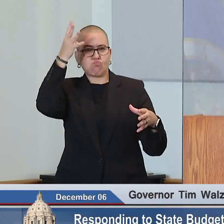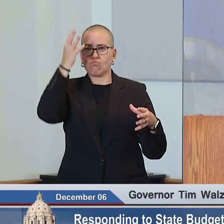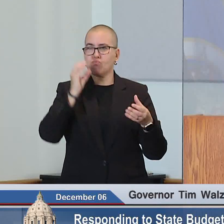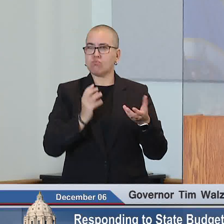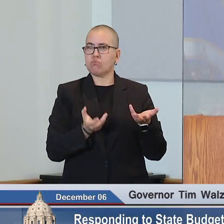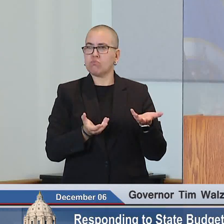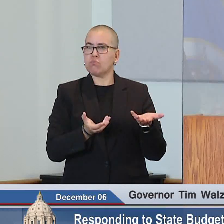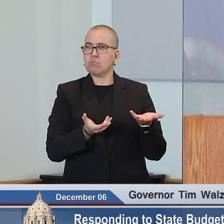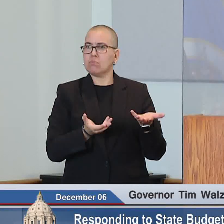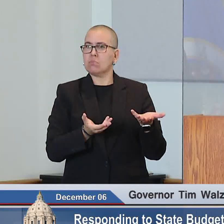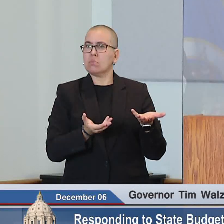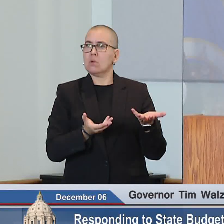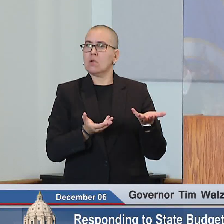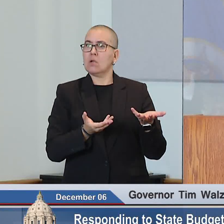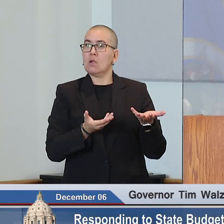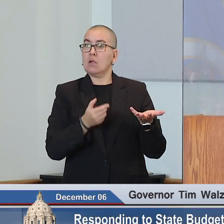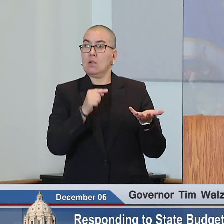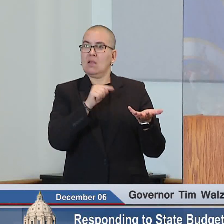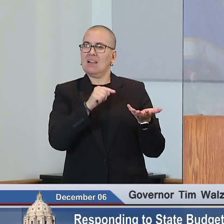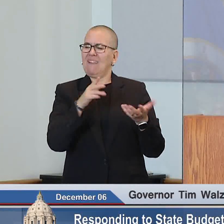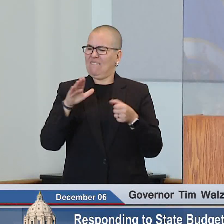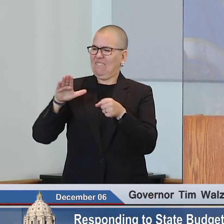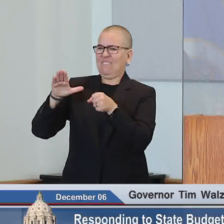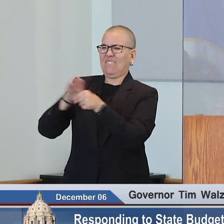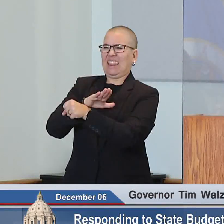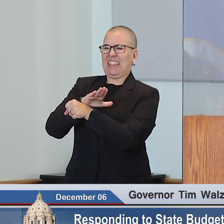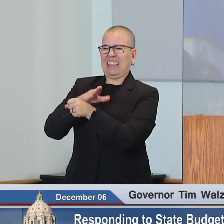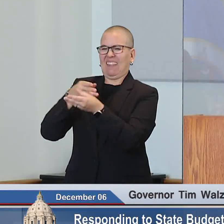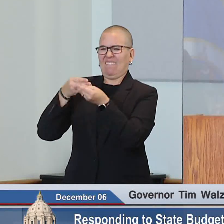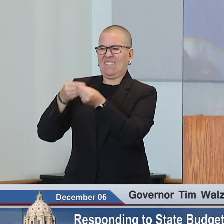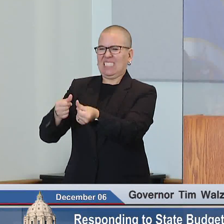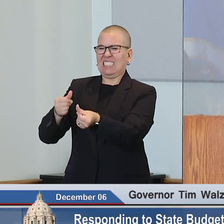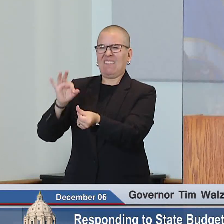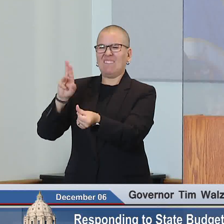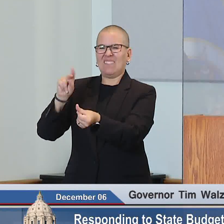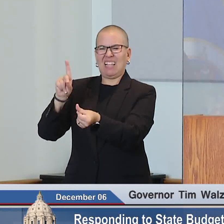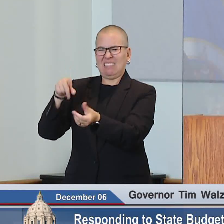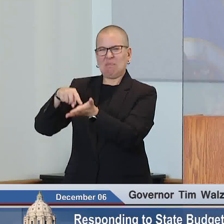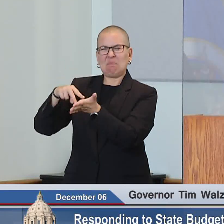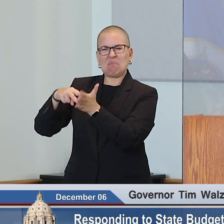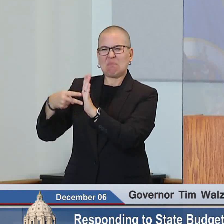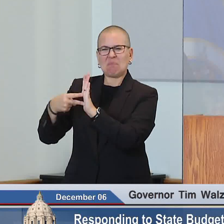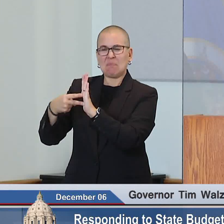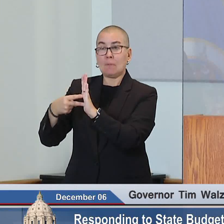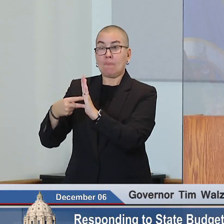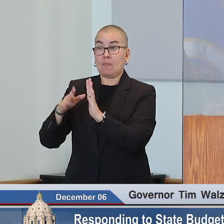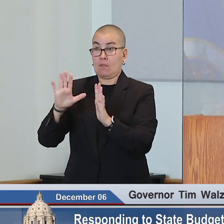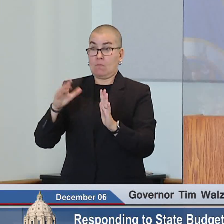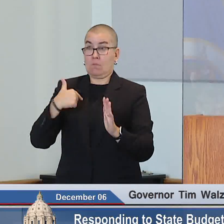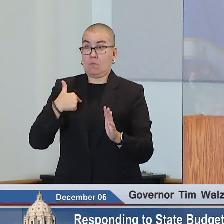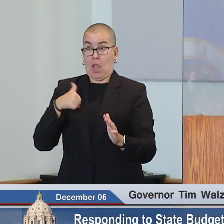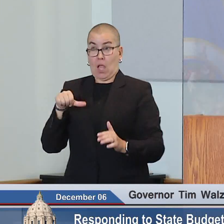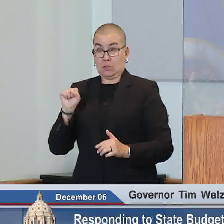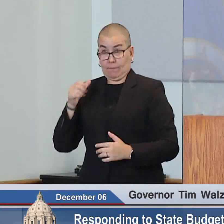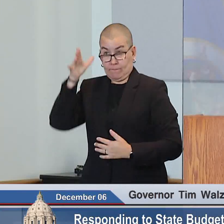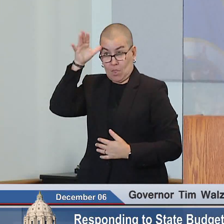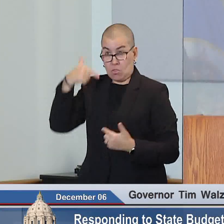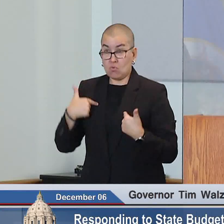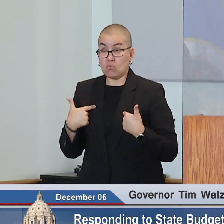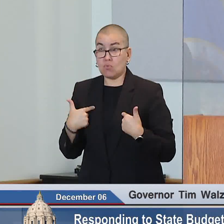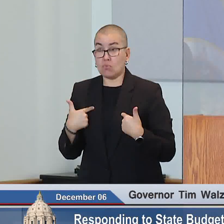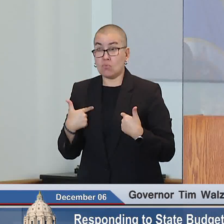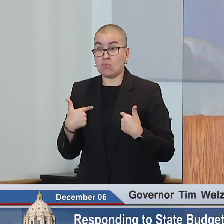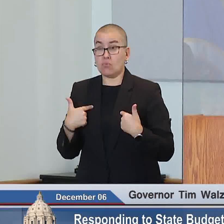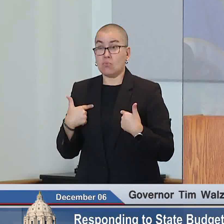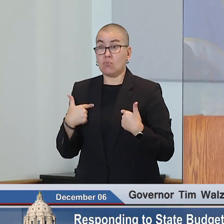about fully funding, both as an educator and the parent of a sophomore in Minnesota public schools, it's making sure that that